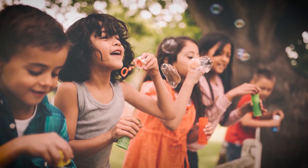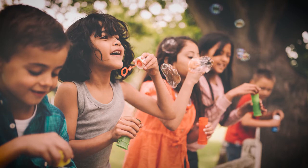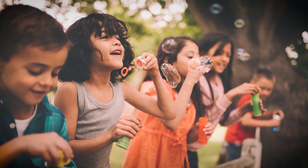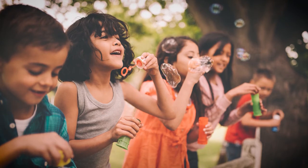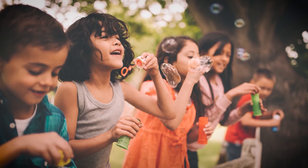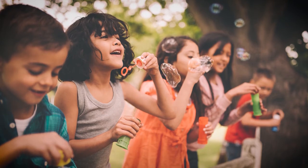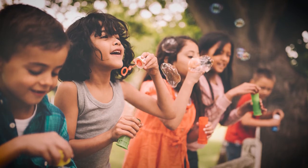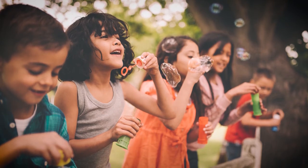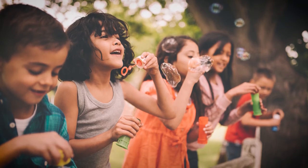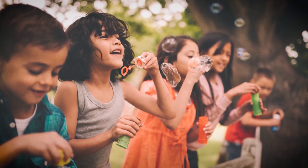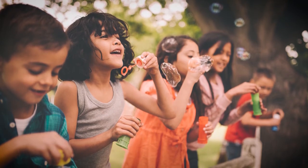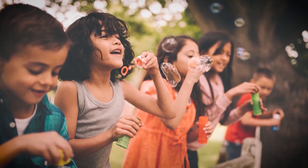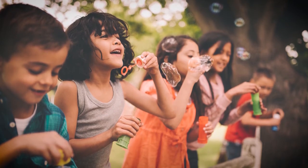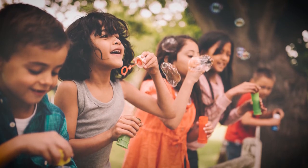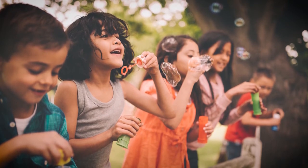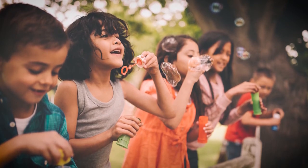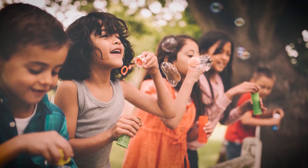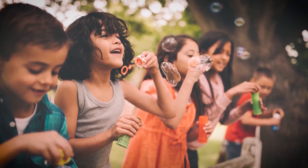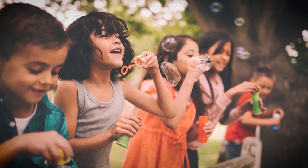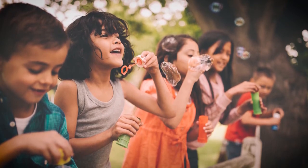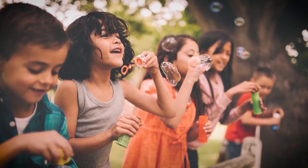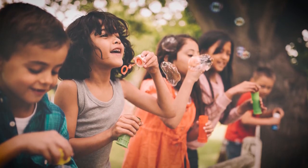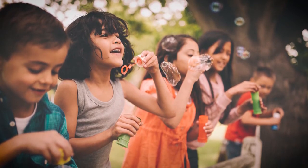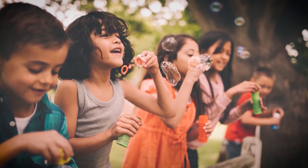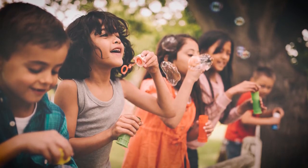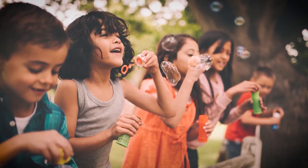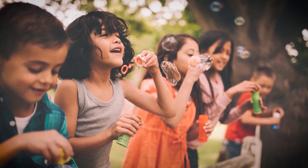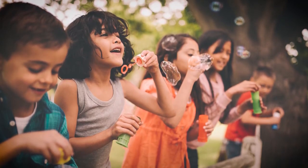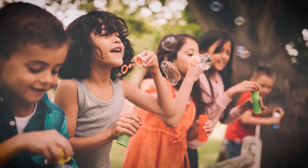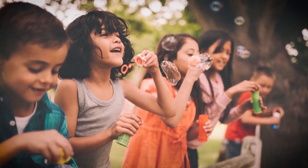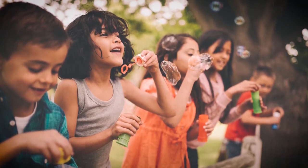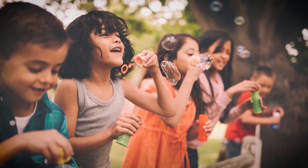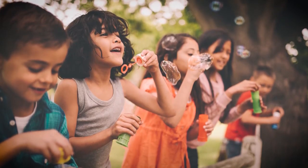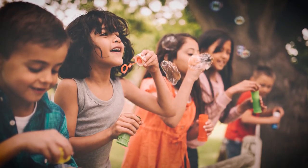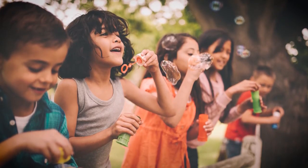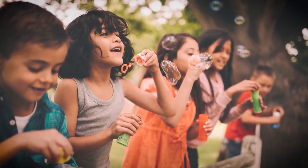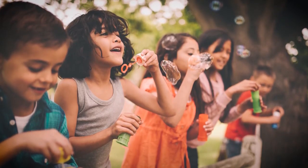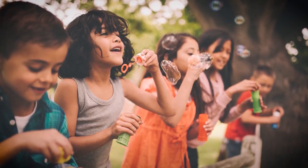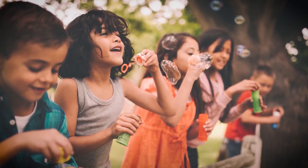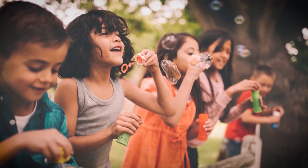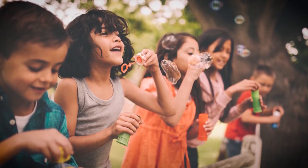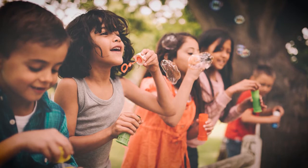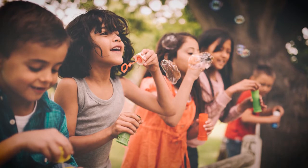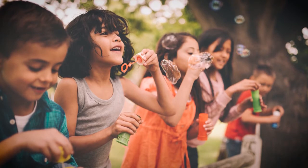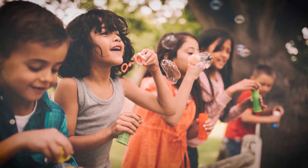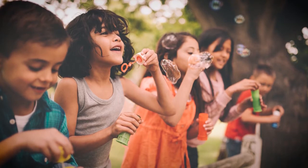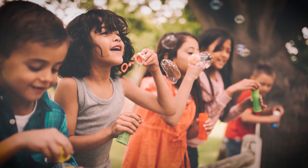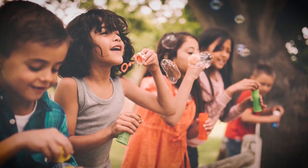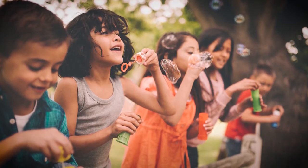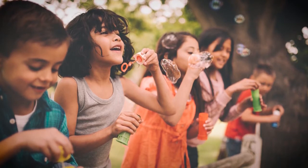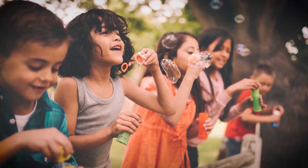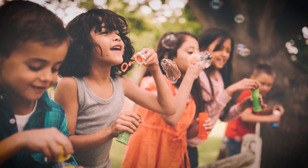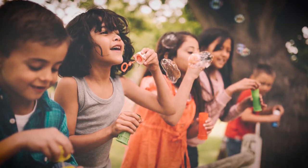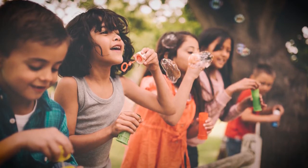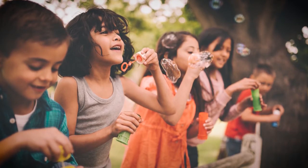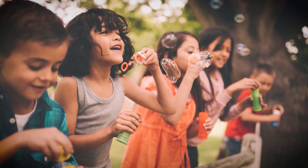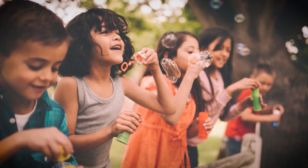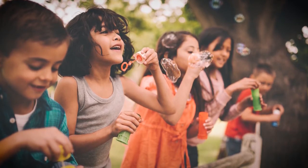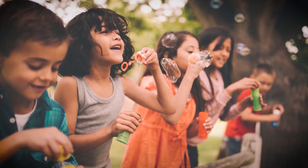help you when friendships don't feel so good. And He can bring good things out of any